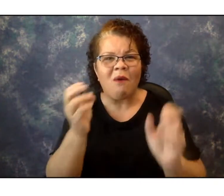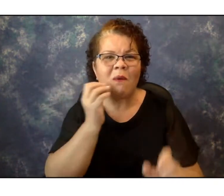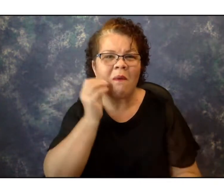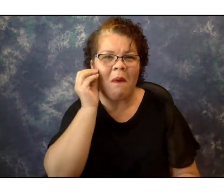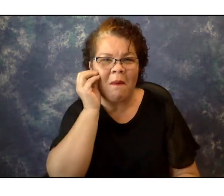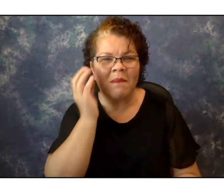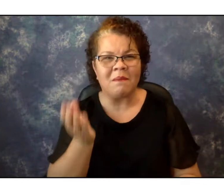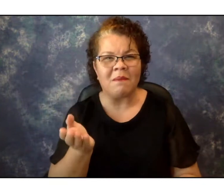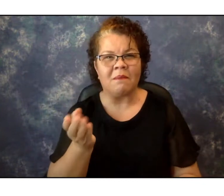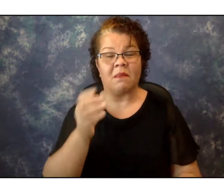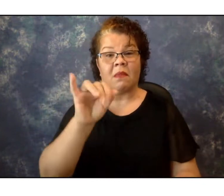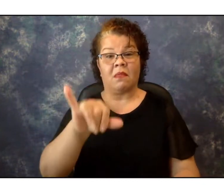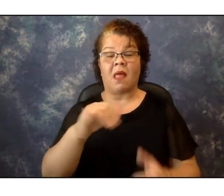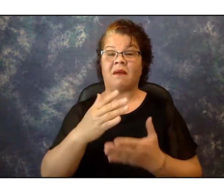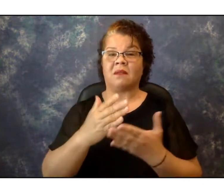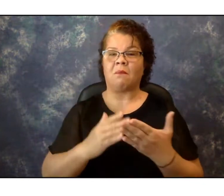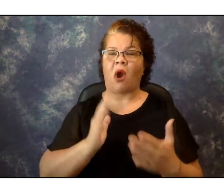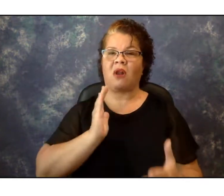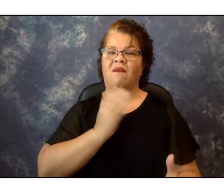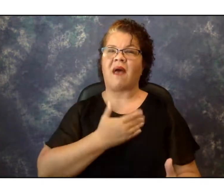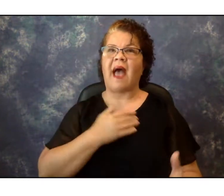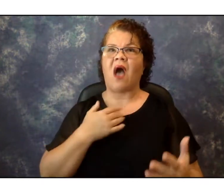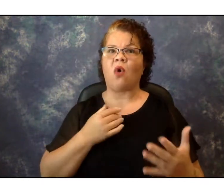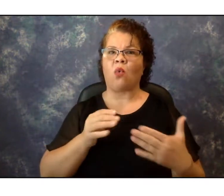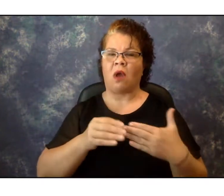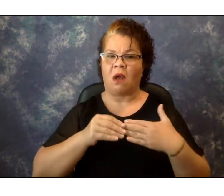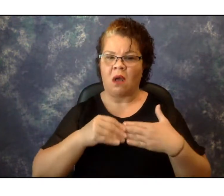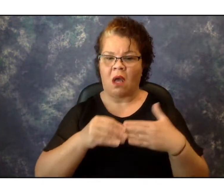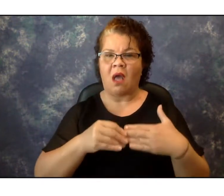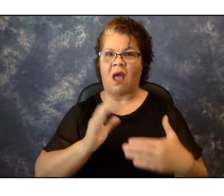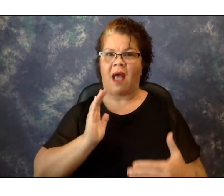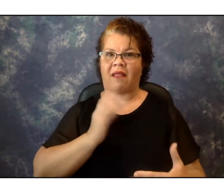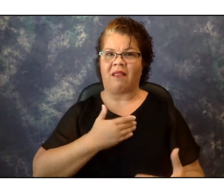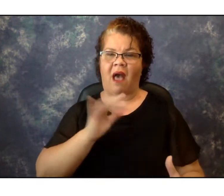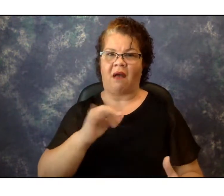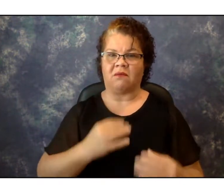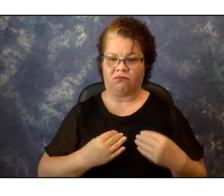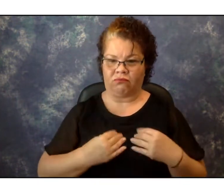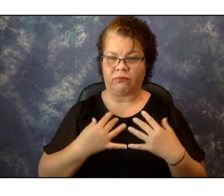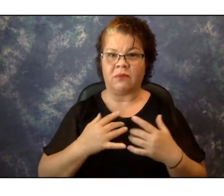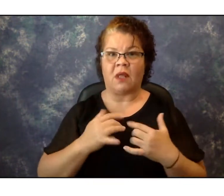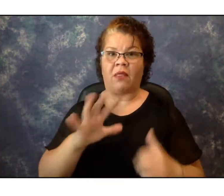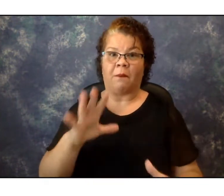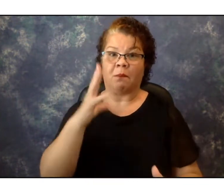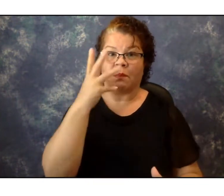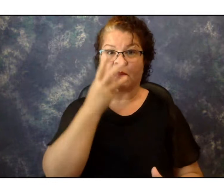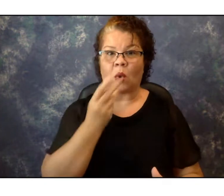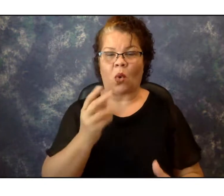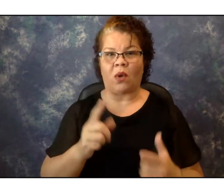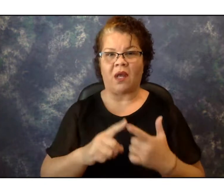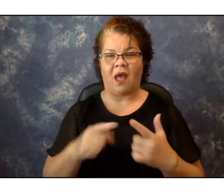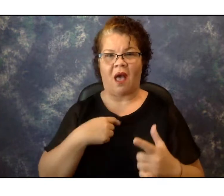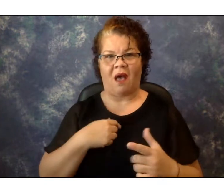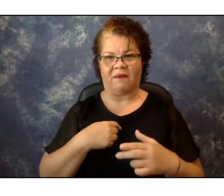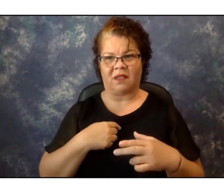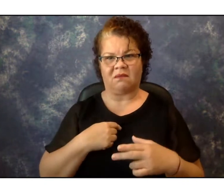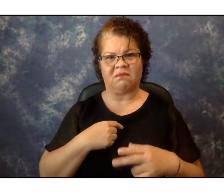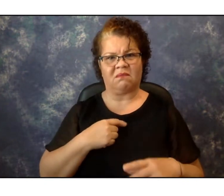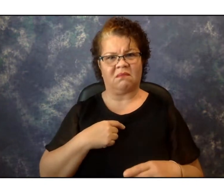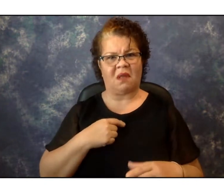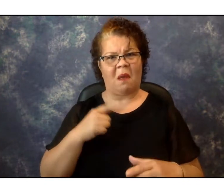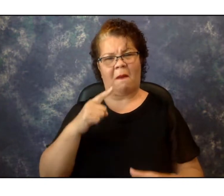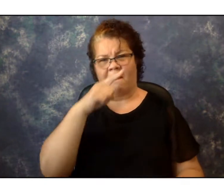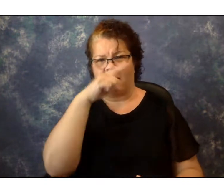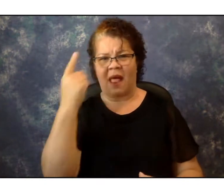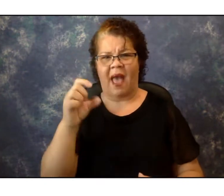that resilience and that joy and that beauty and really claiming a Black South that people would have